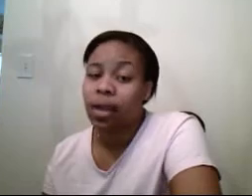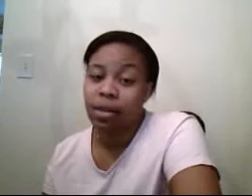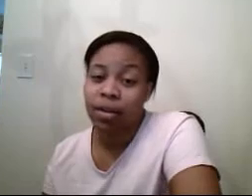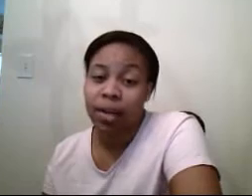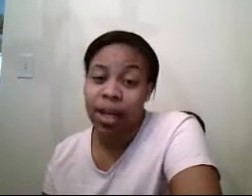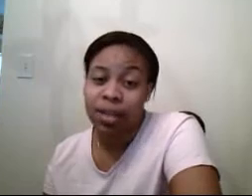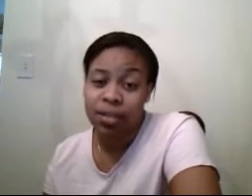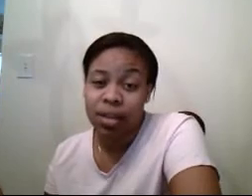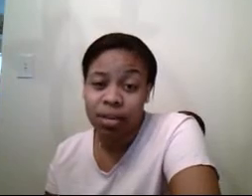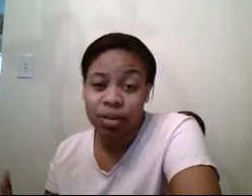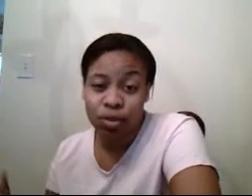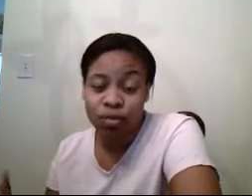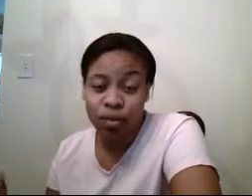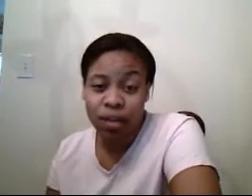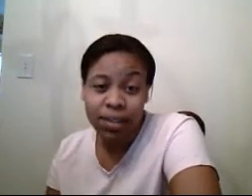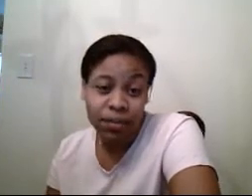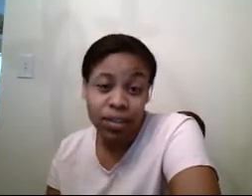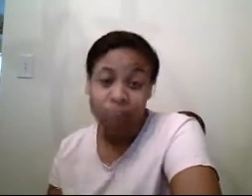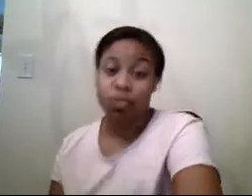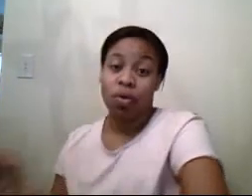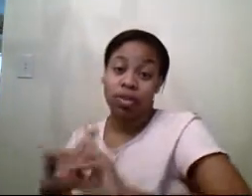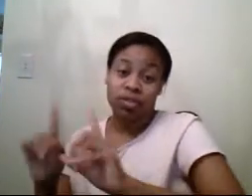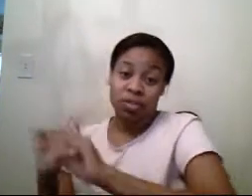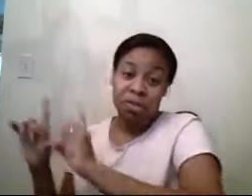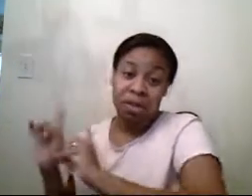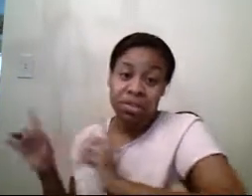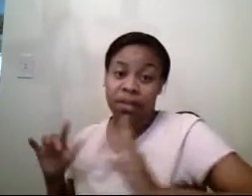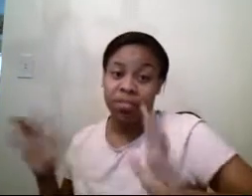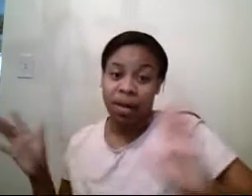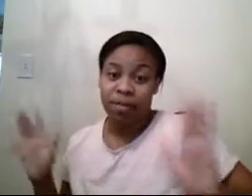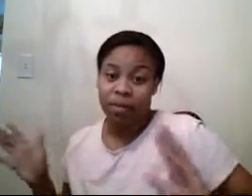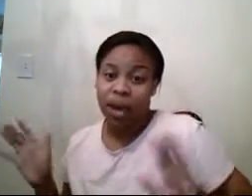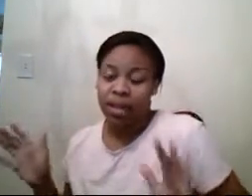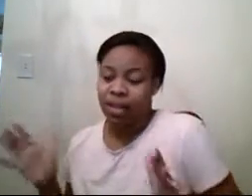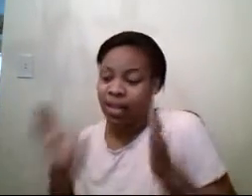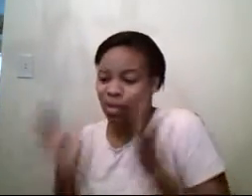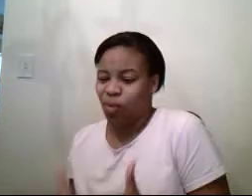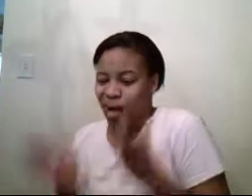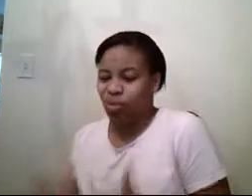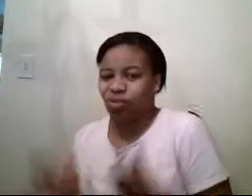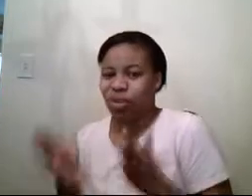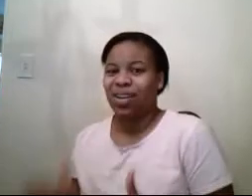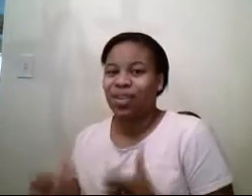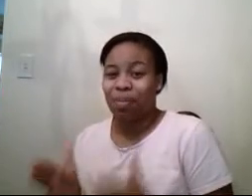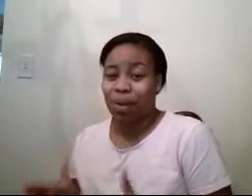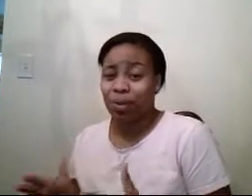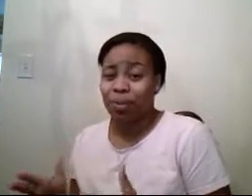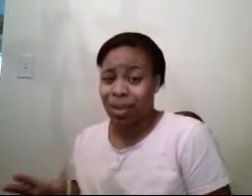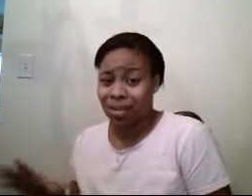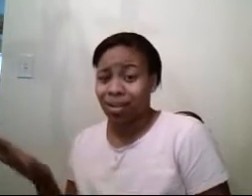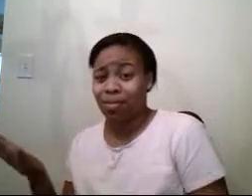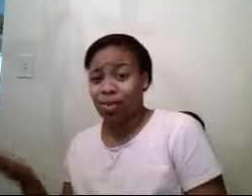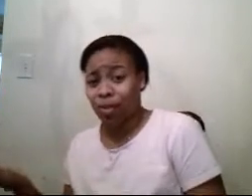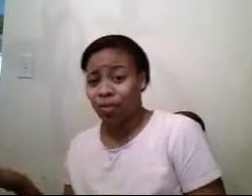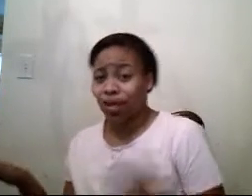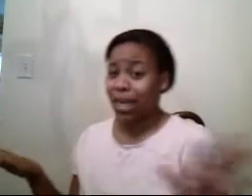And there again, he said, useful in a lot of different types of waters. And, I set up my variety, and that's why I'm sort of here in the middle, because it can go for